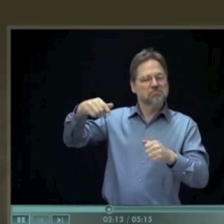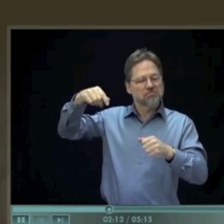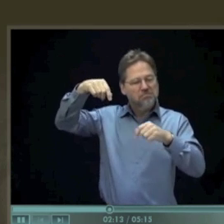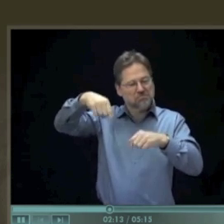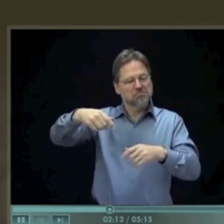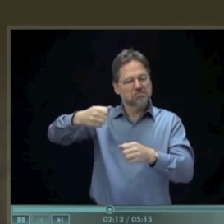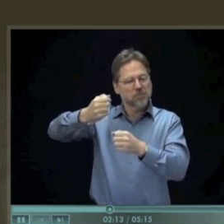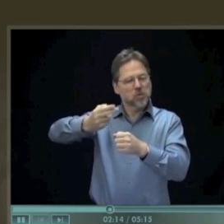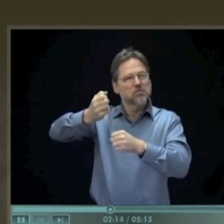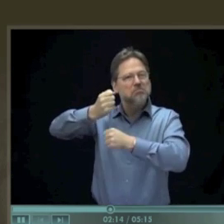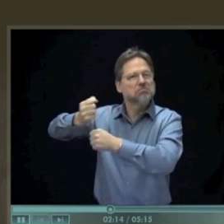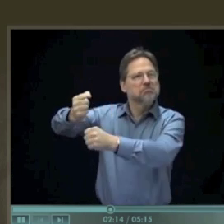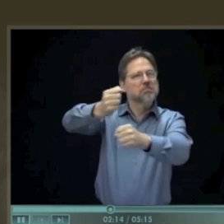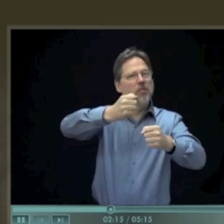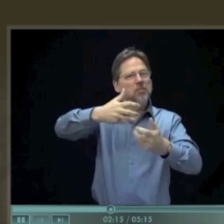people.